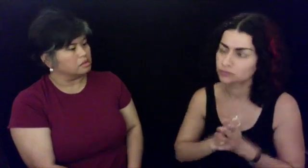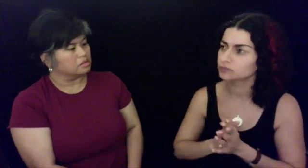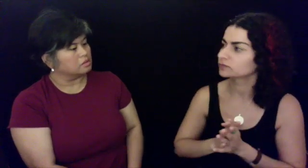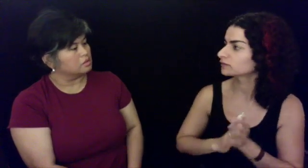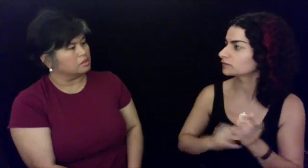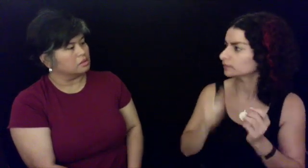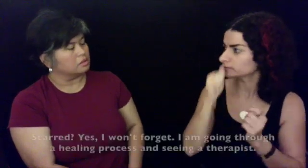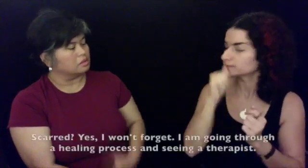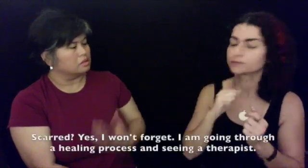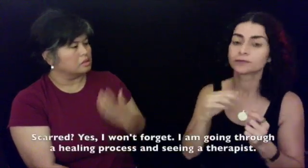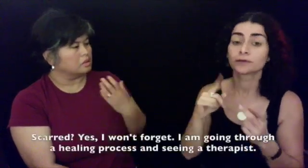much.